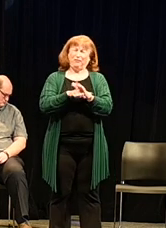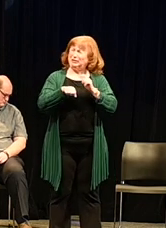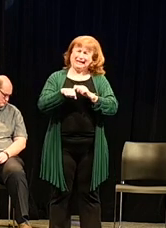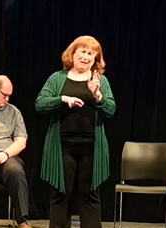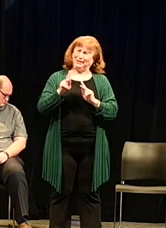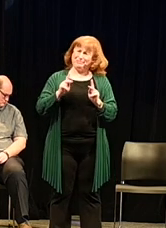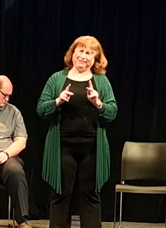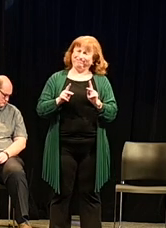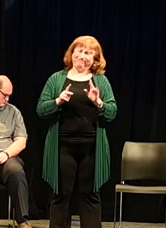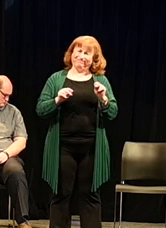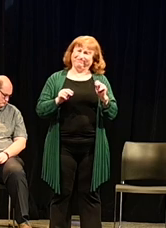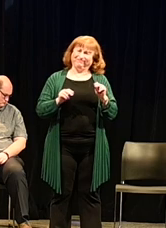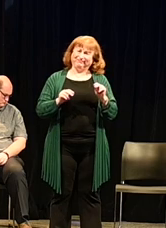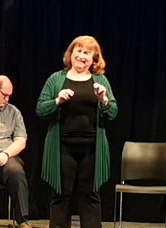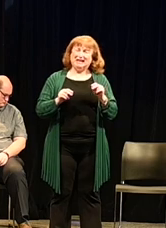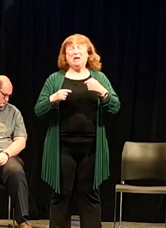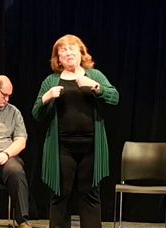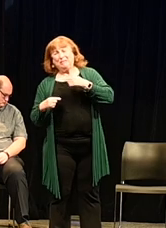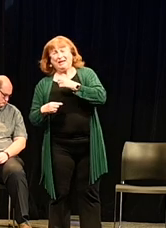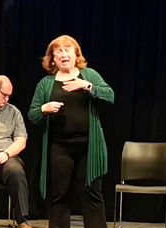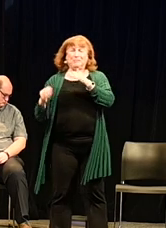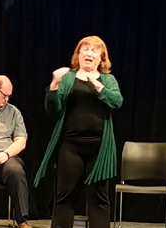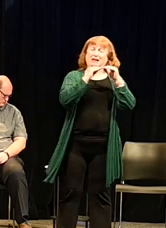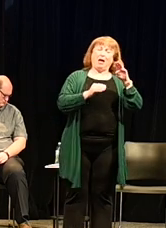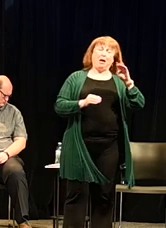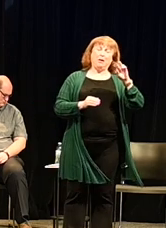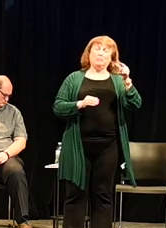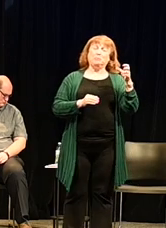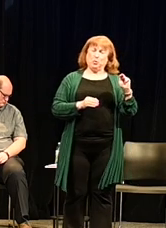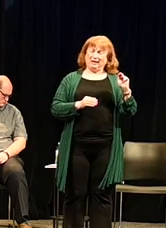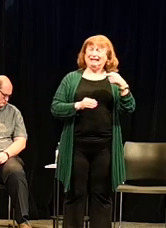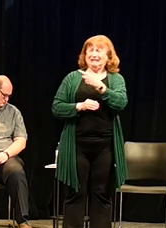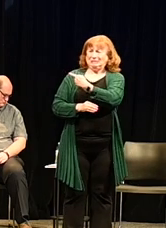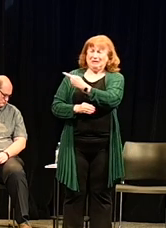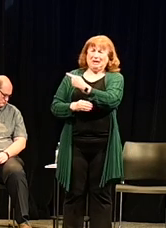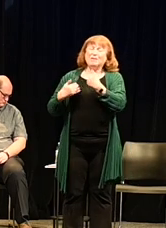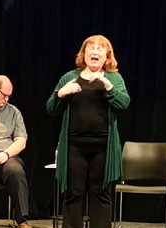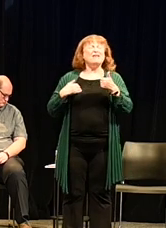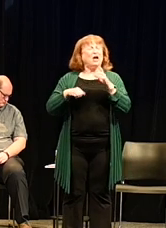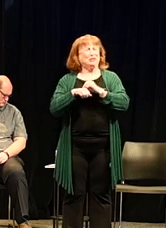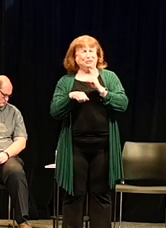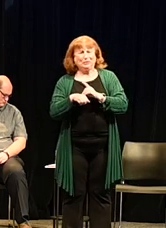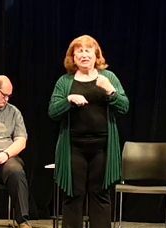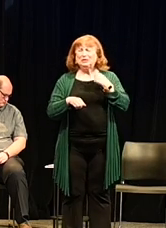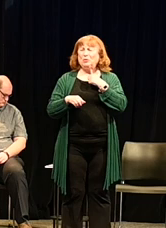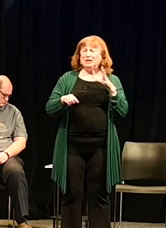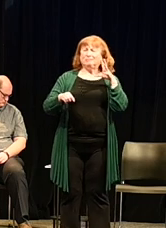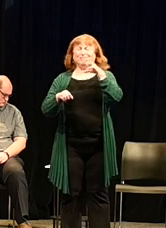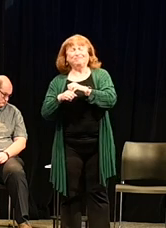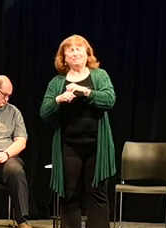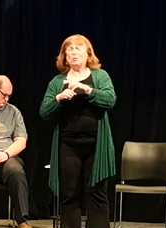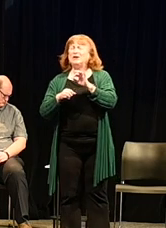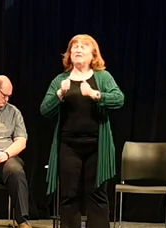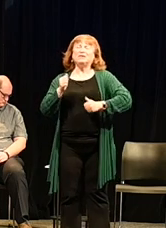not 2 full-time equivalents. It's me and my colleague, Morgan Spleet here, but we also have other duties because we sit in one